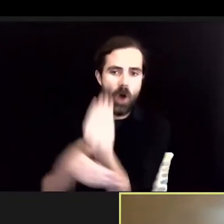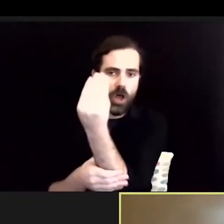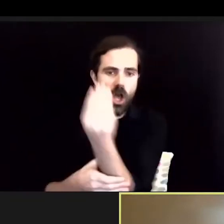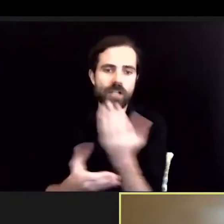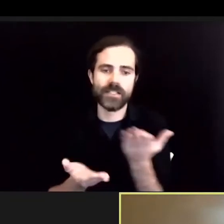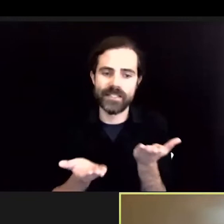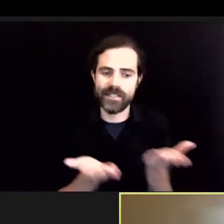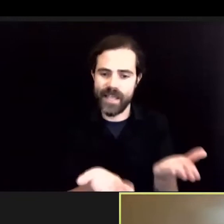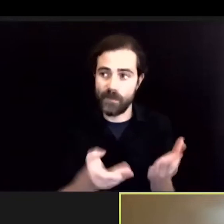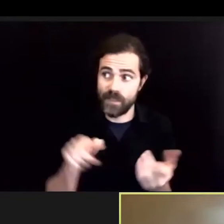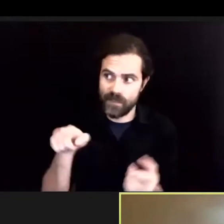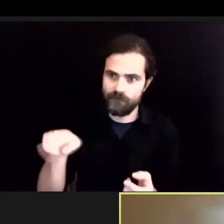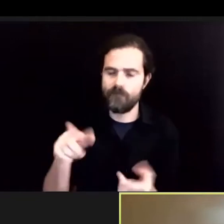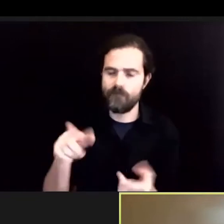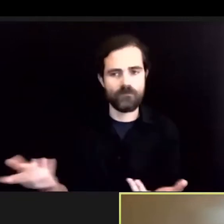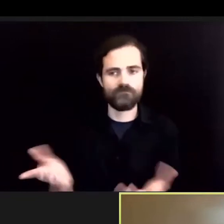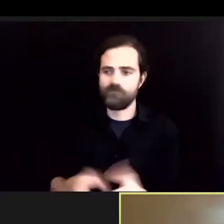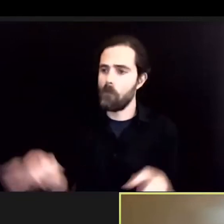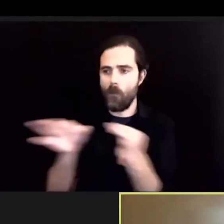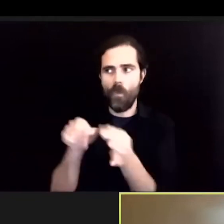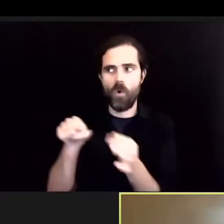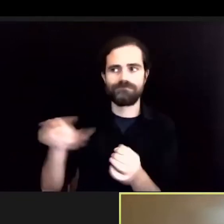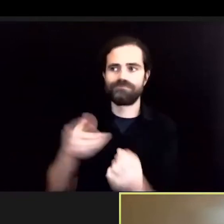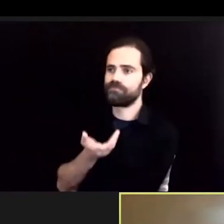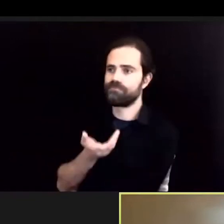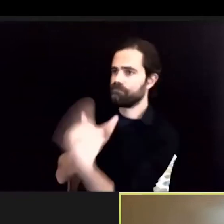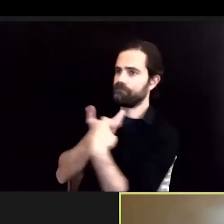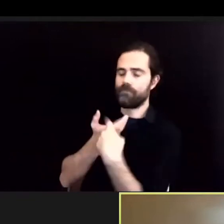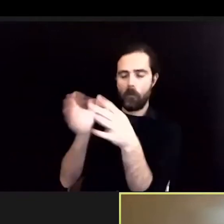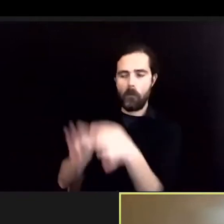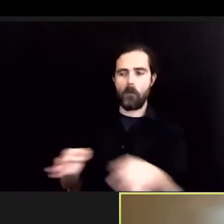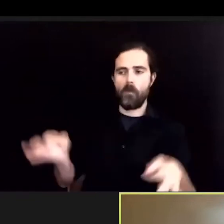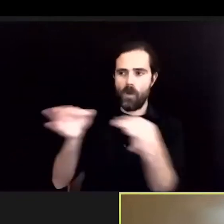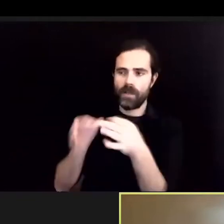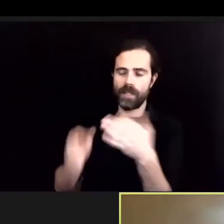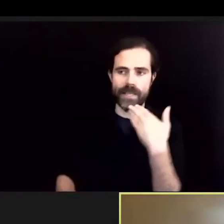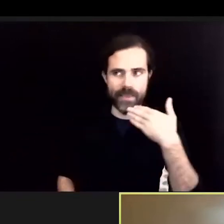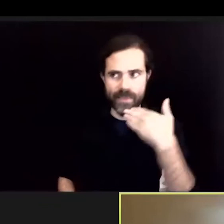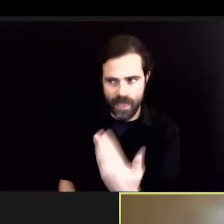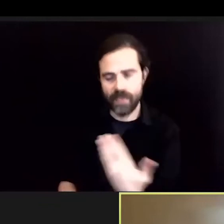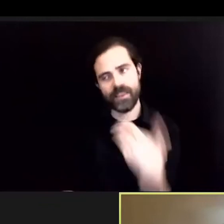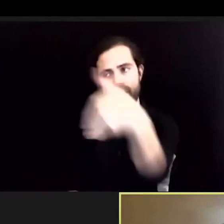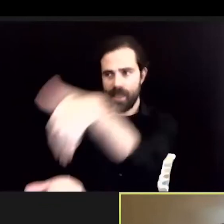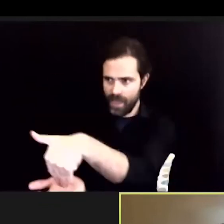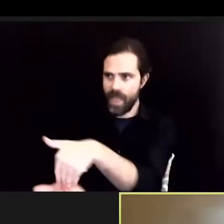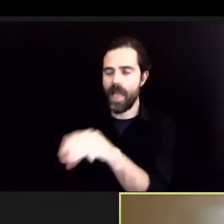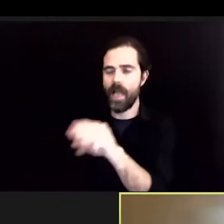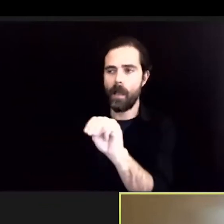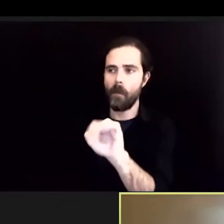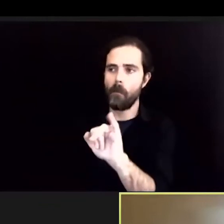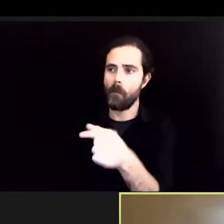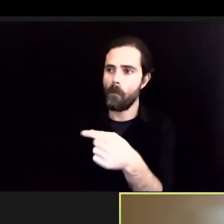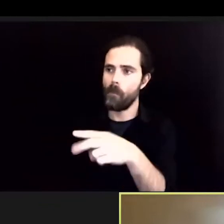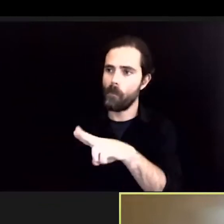very important to have engaged with our organization. Thanks again to Miguel for your